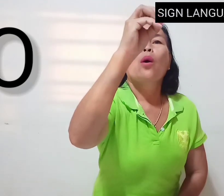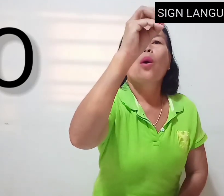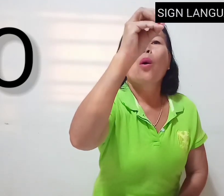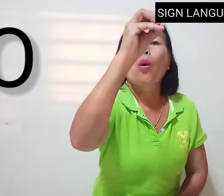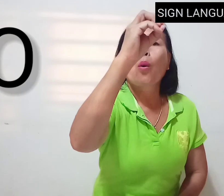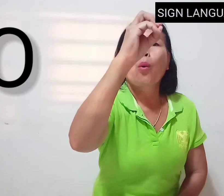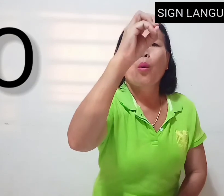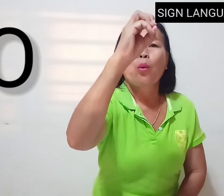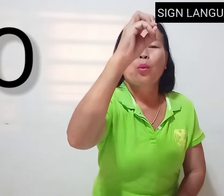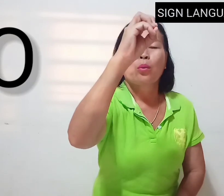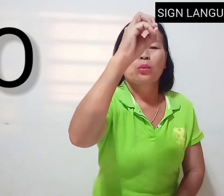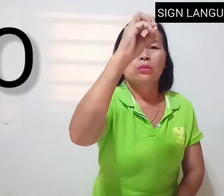O.